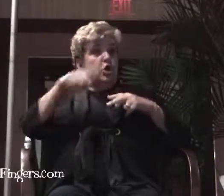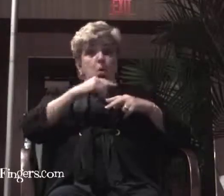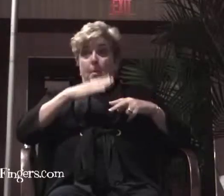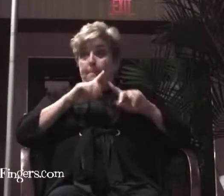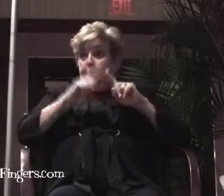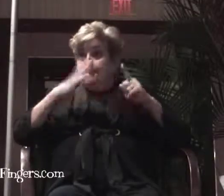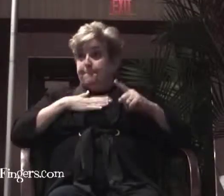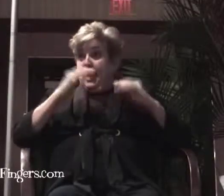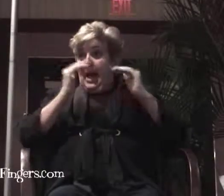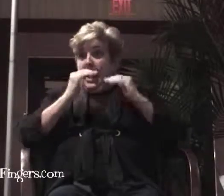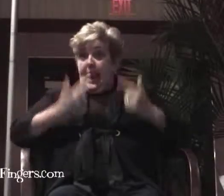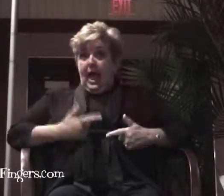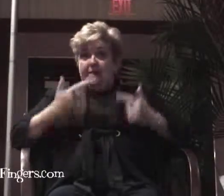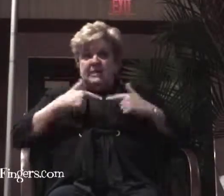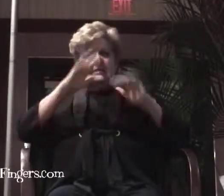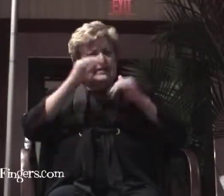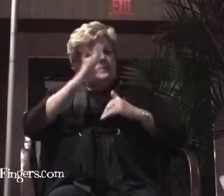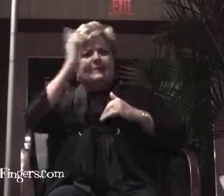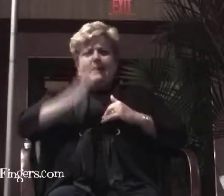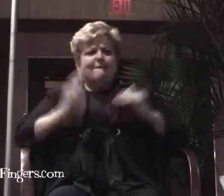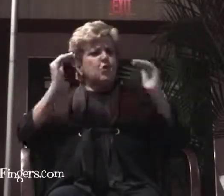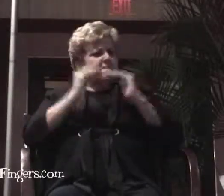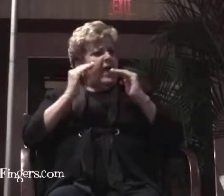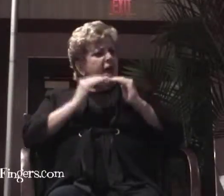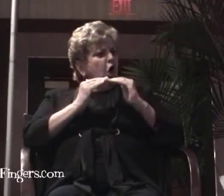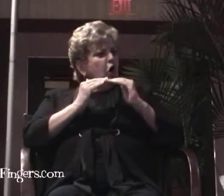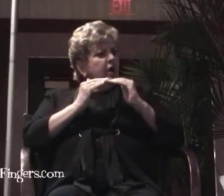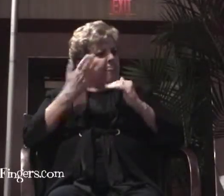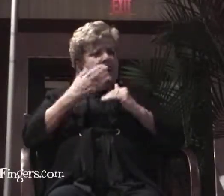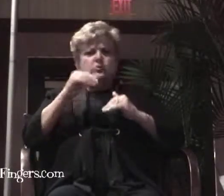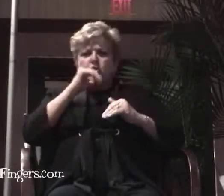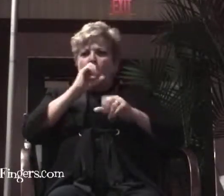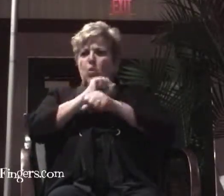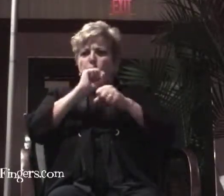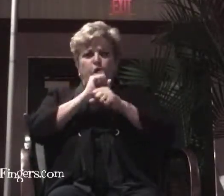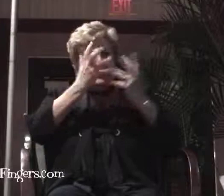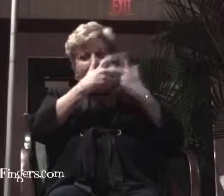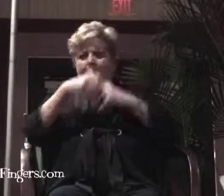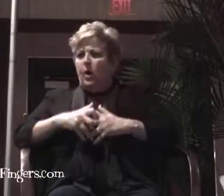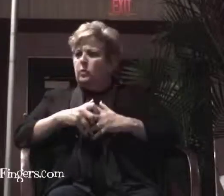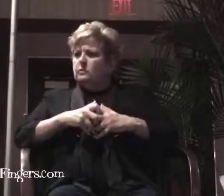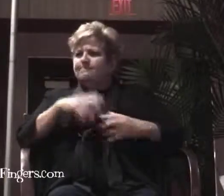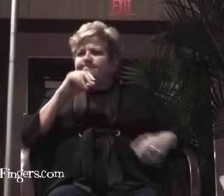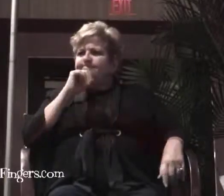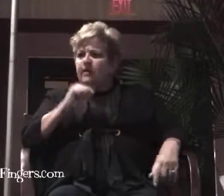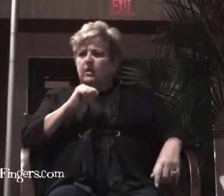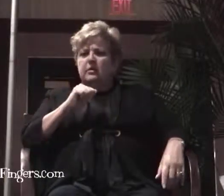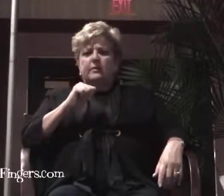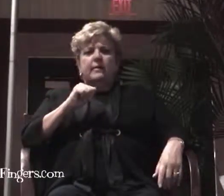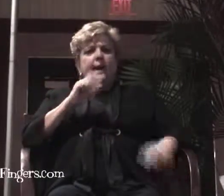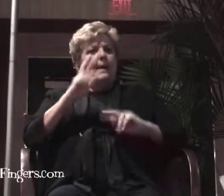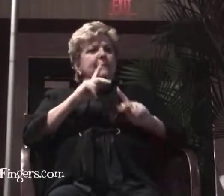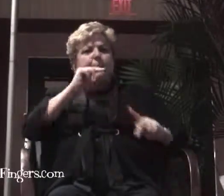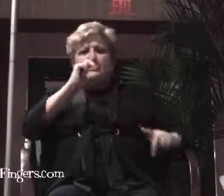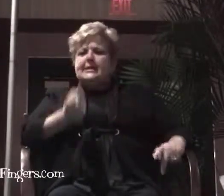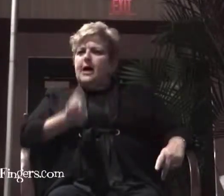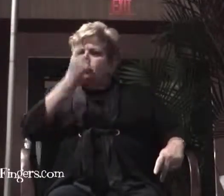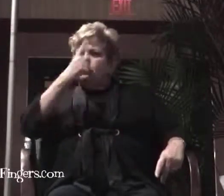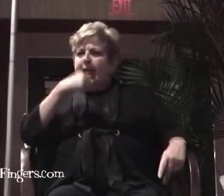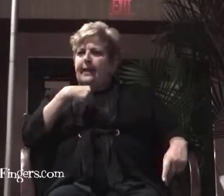Things just don't work out the way I think they should. Life is not fair, and people don't understand me. I've just been trying to get